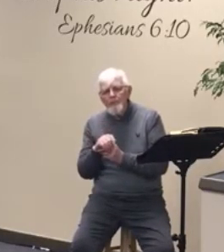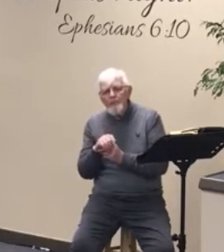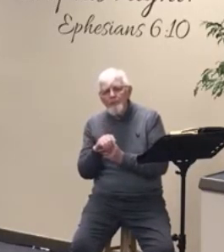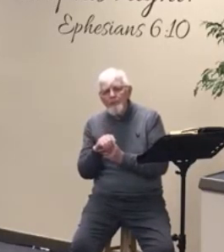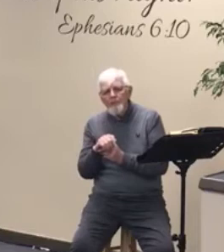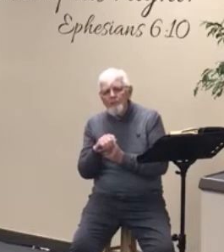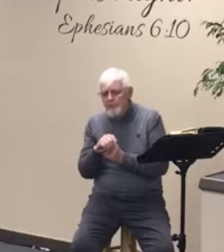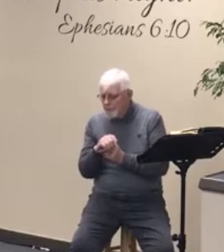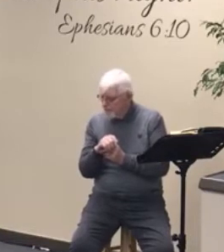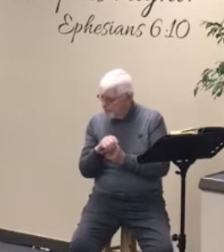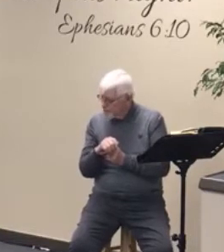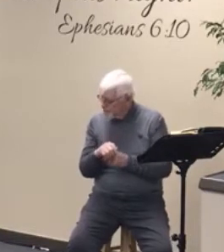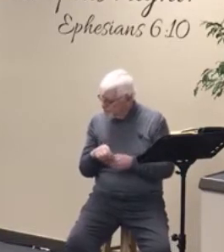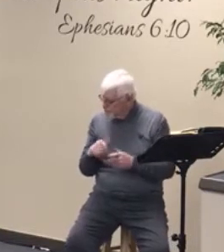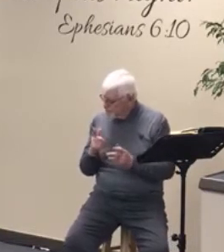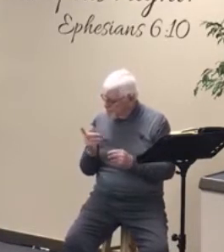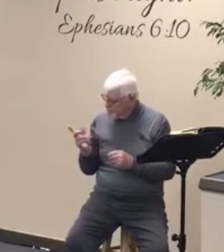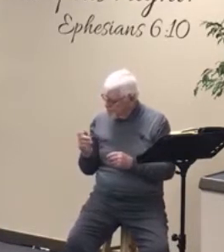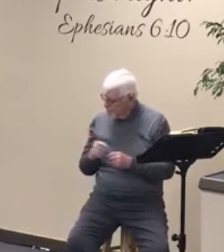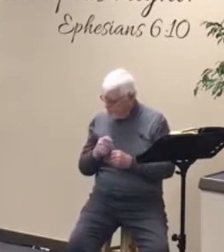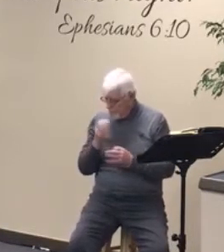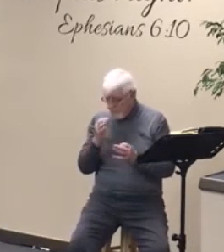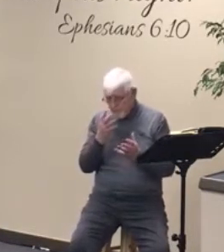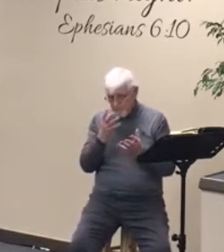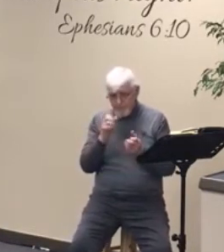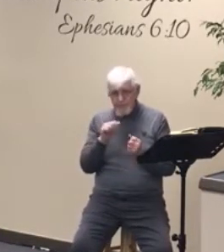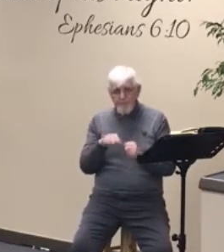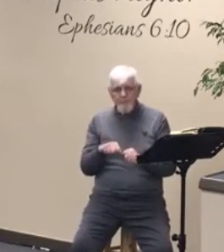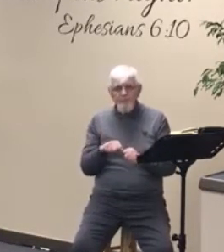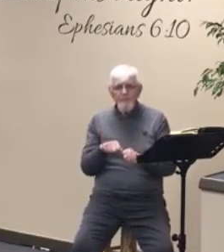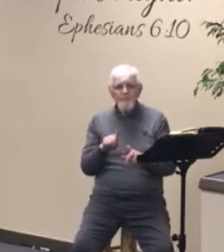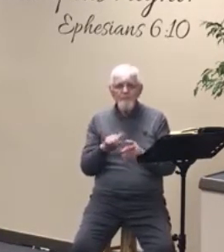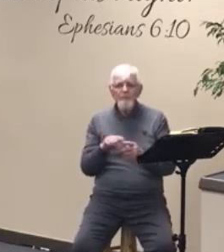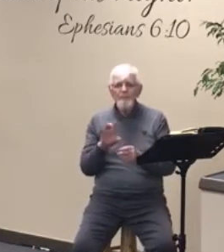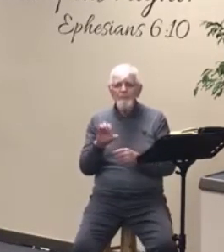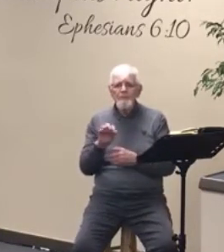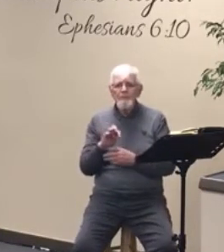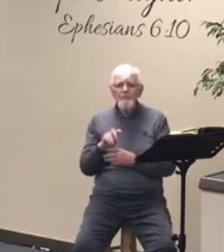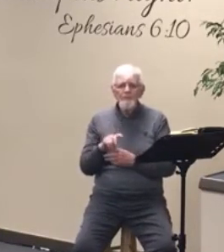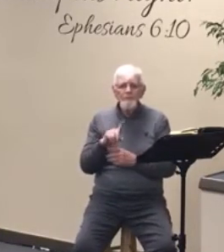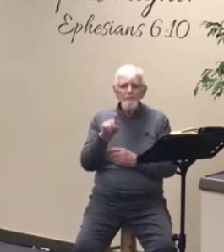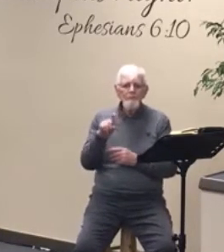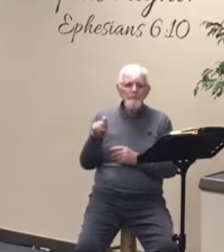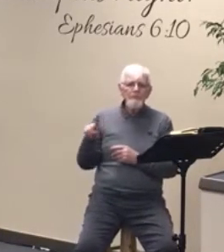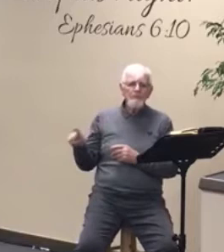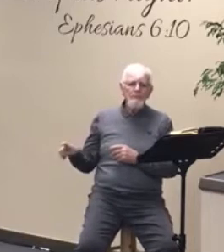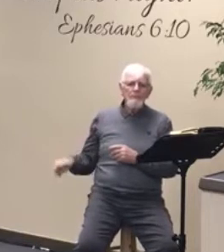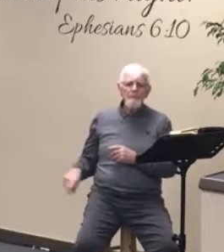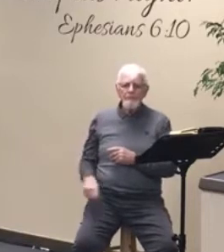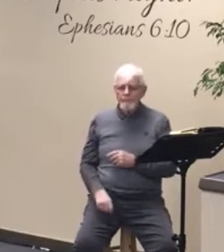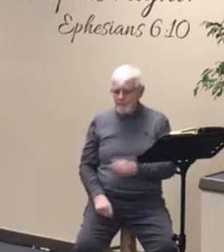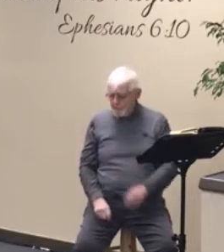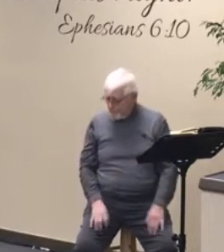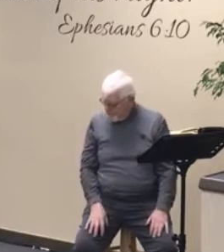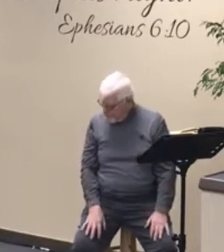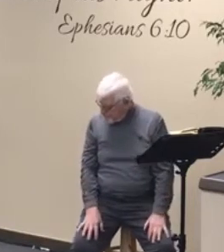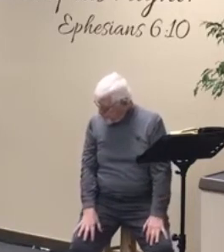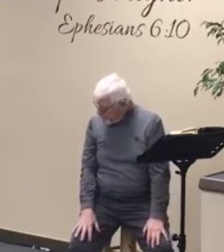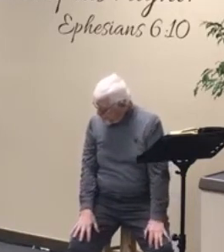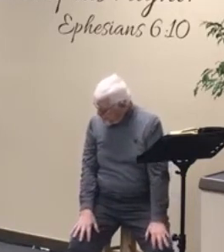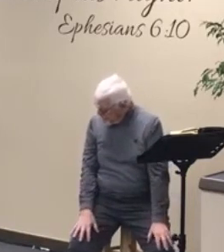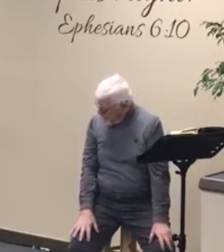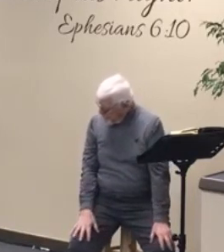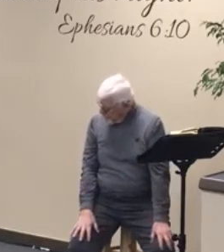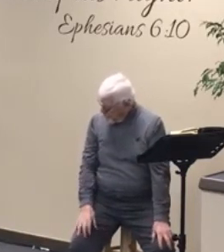Beth know as soon as you know if you can make it. And if you have any questions, she can answer those. Is